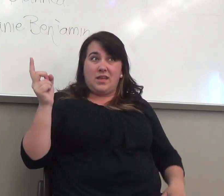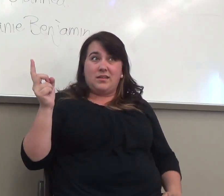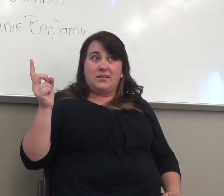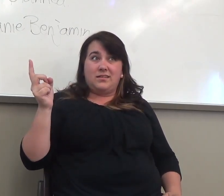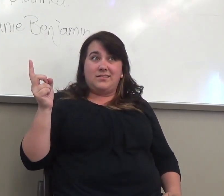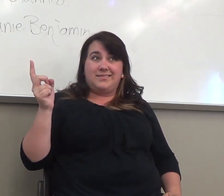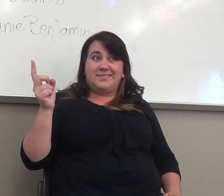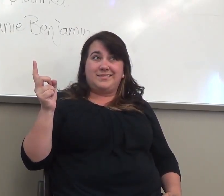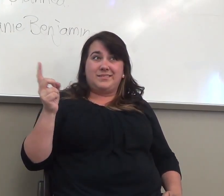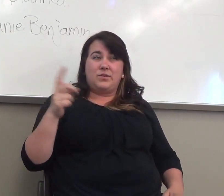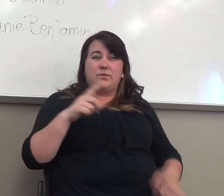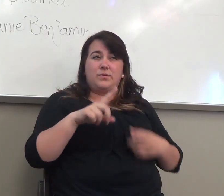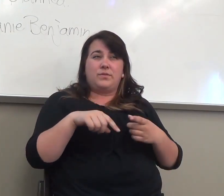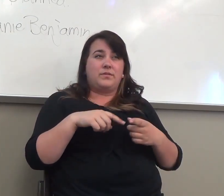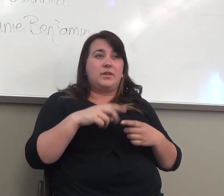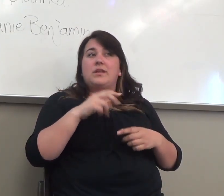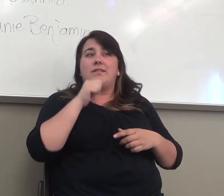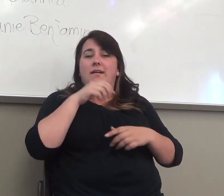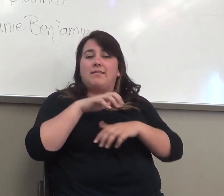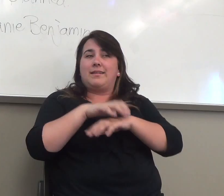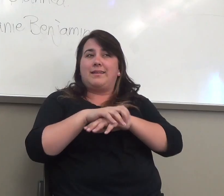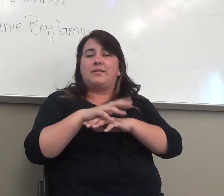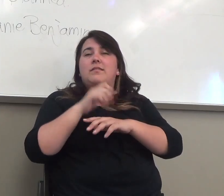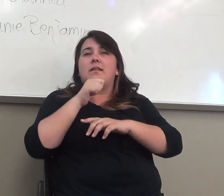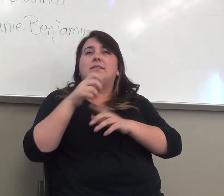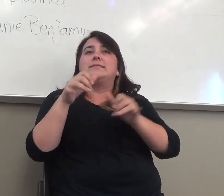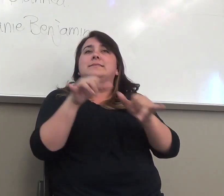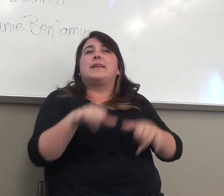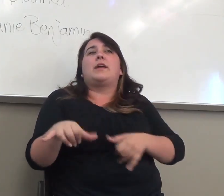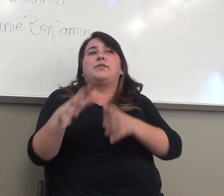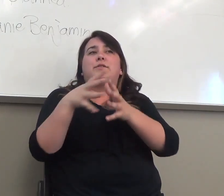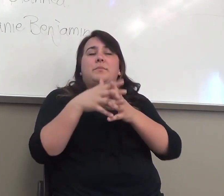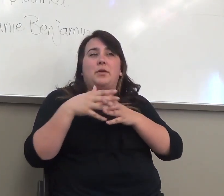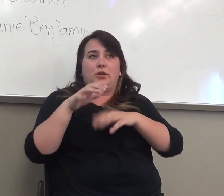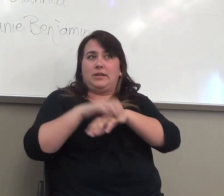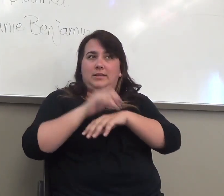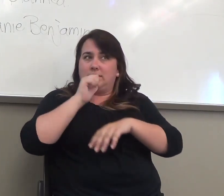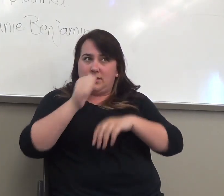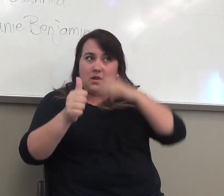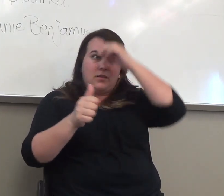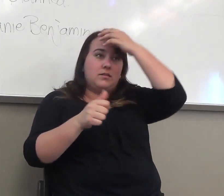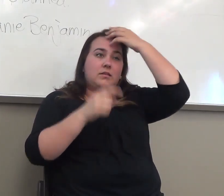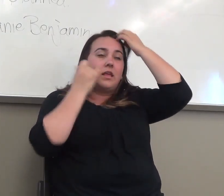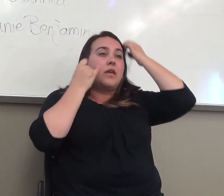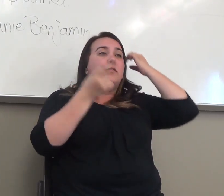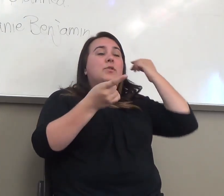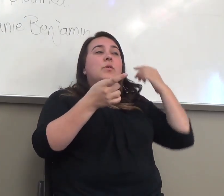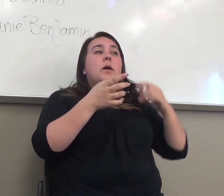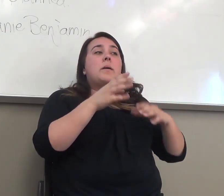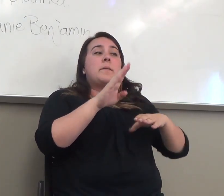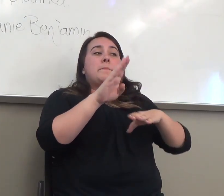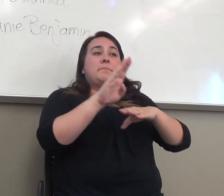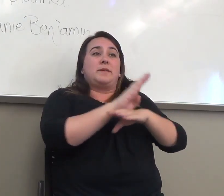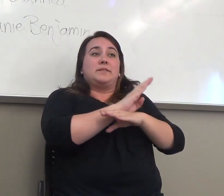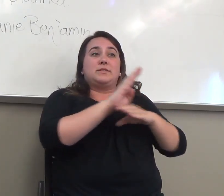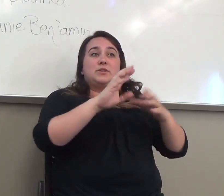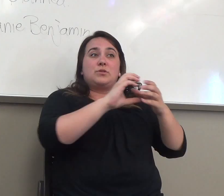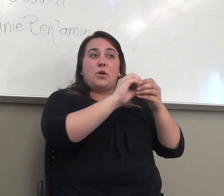that word that way? No. Unless you are a business owner and your motel is